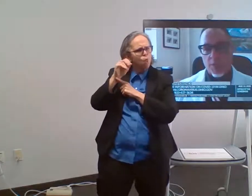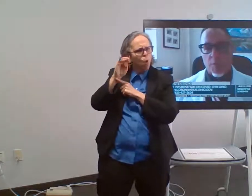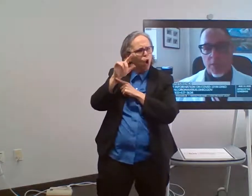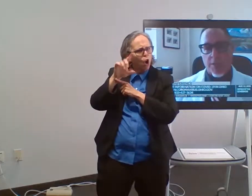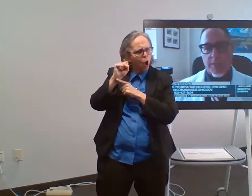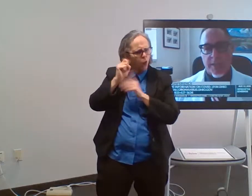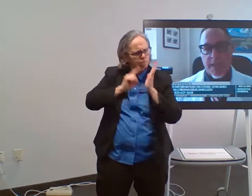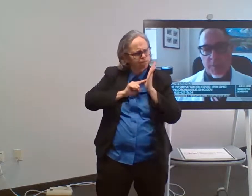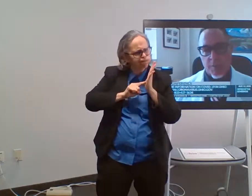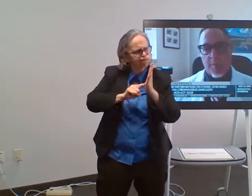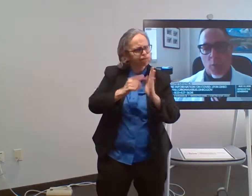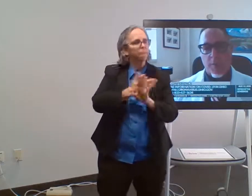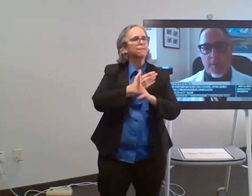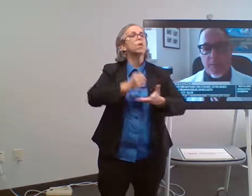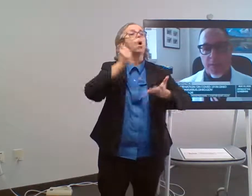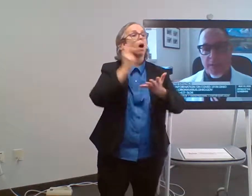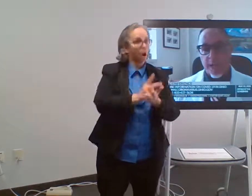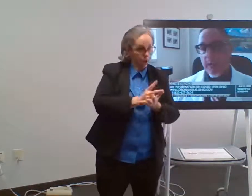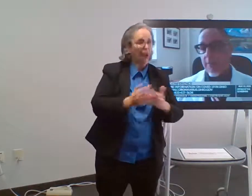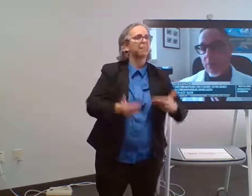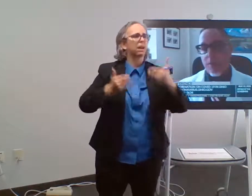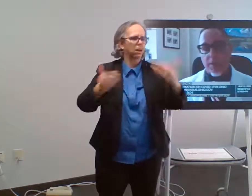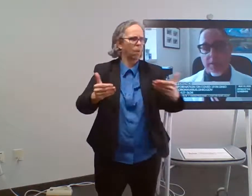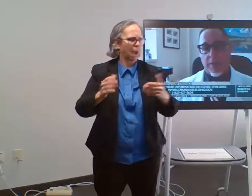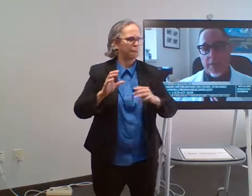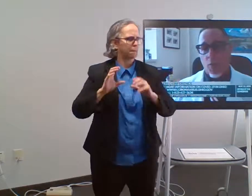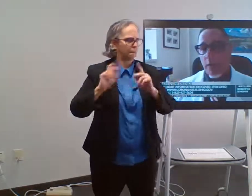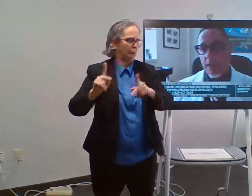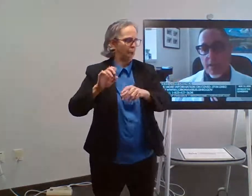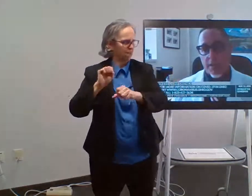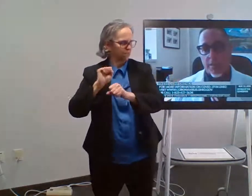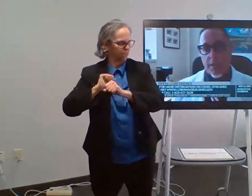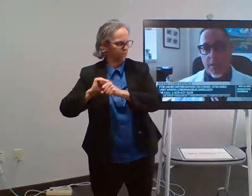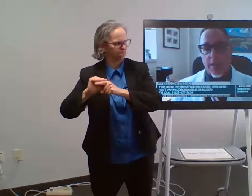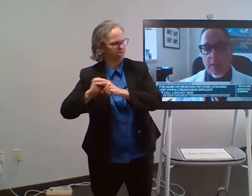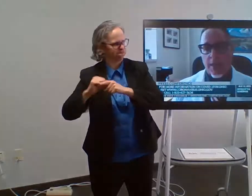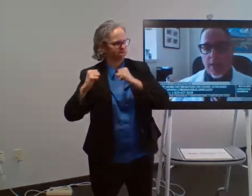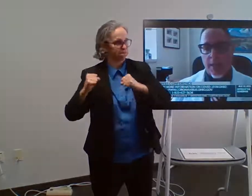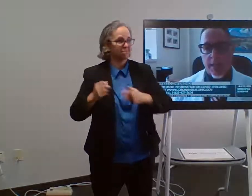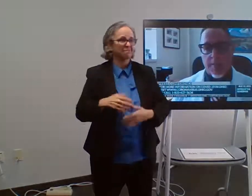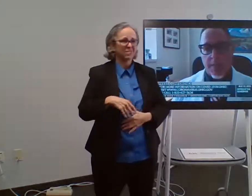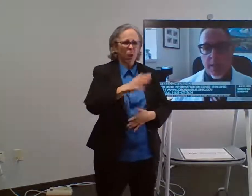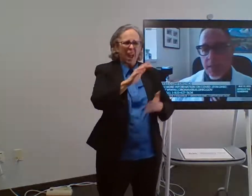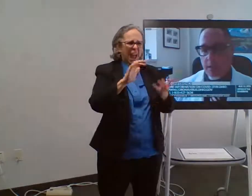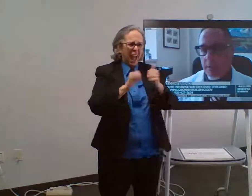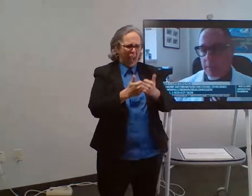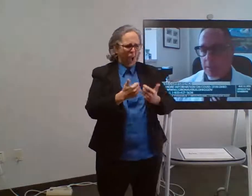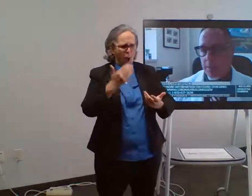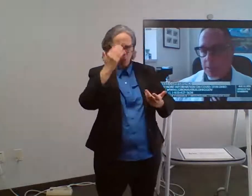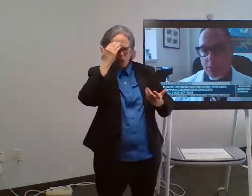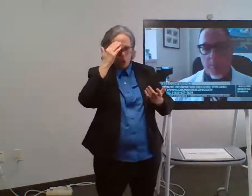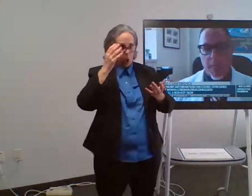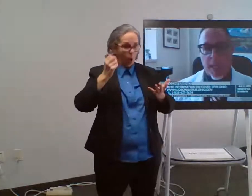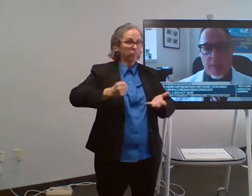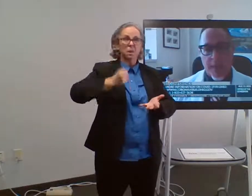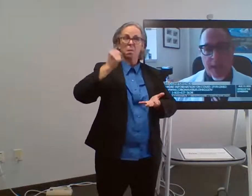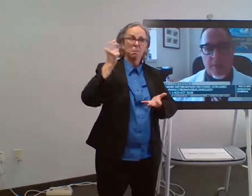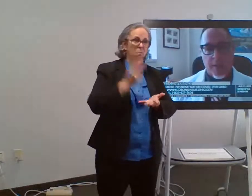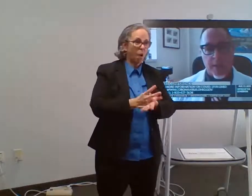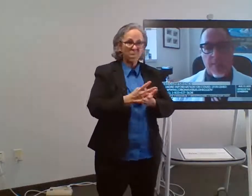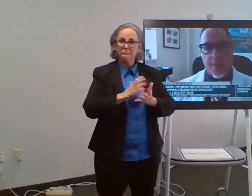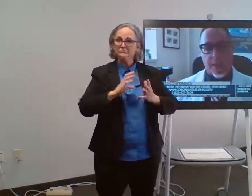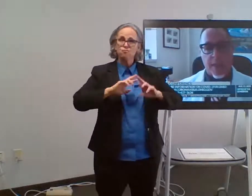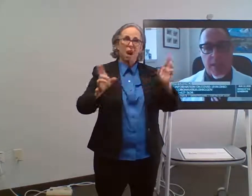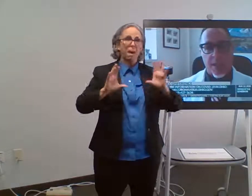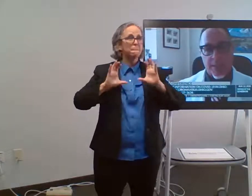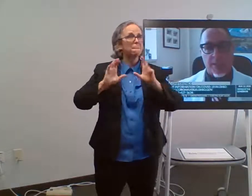goes on, this will be adapted as we have more information. That level of clearance and what is done is going to be determined by the